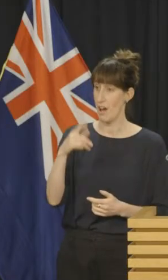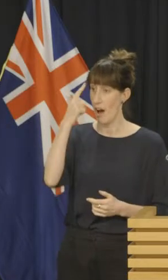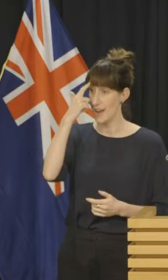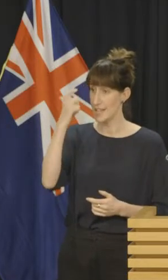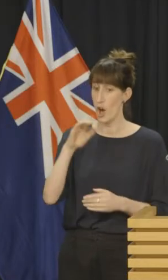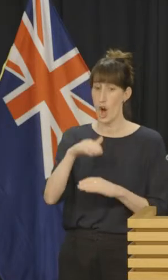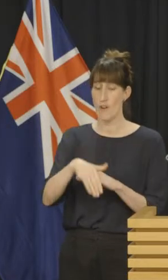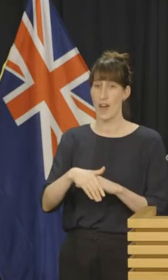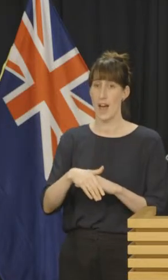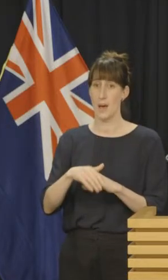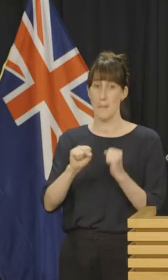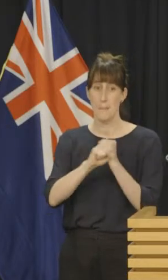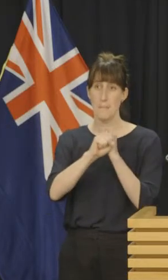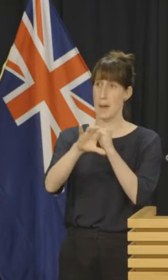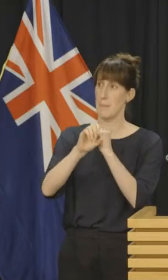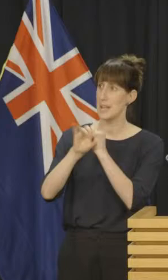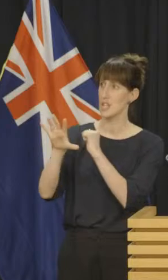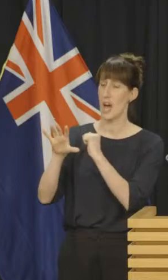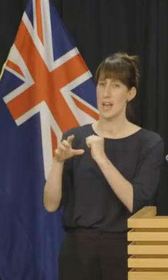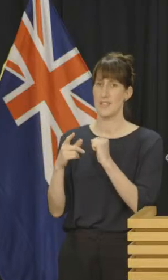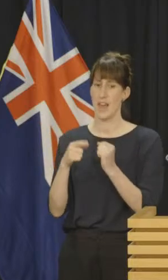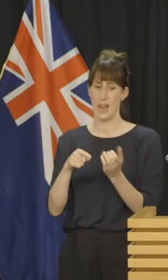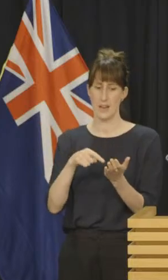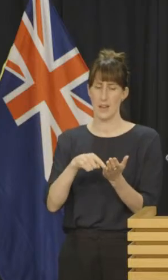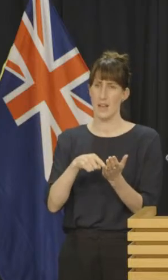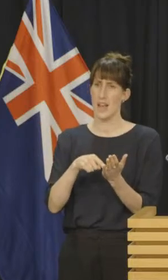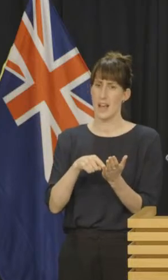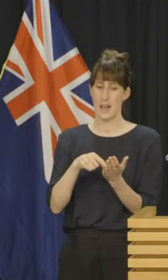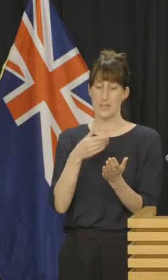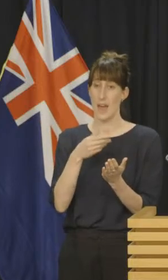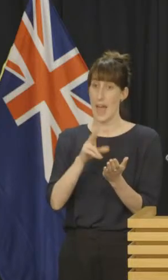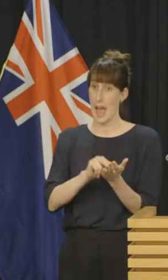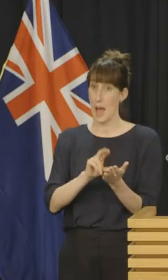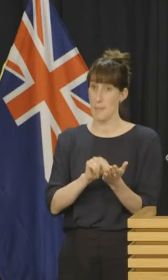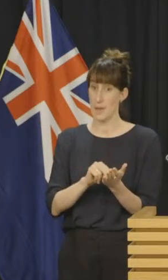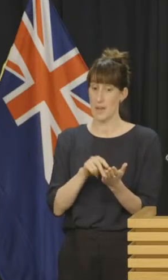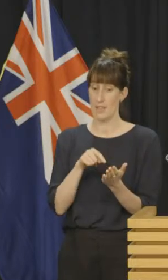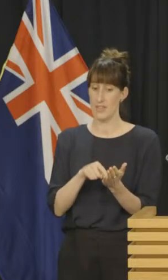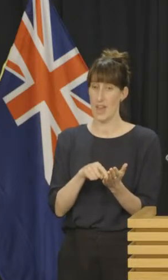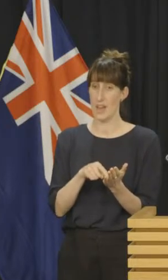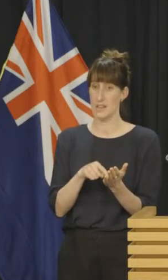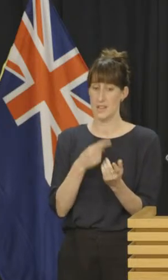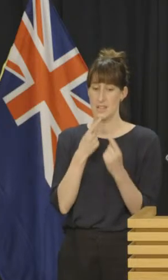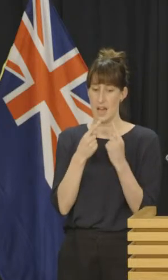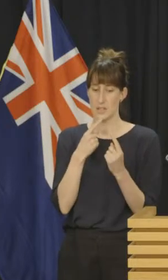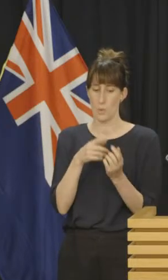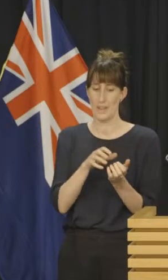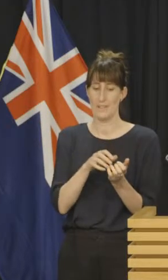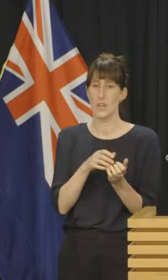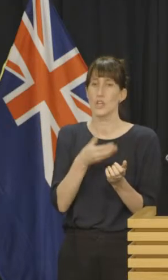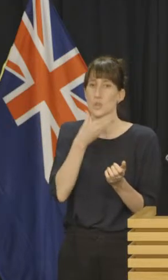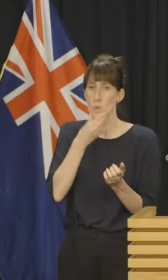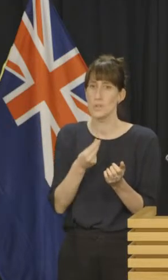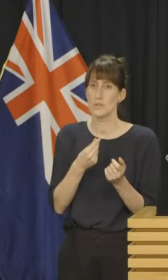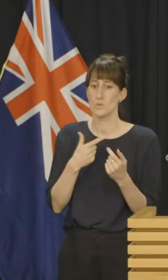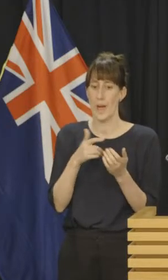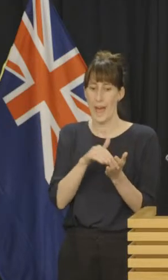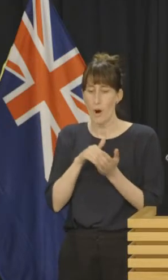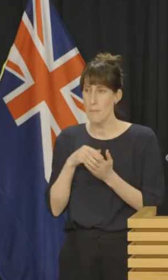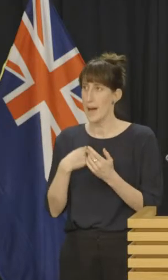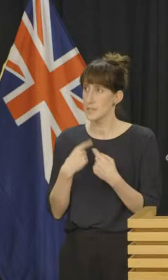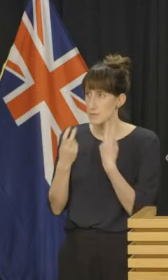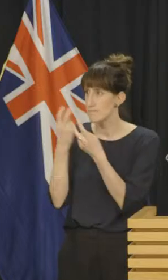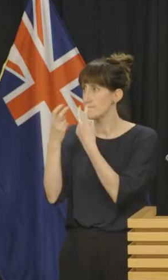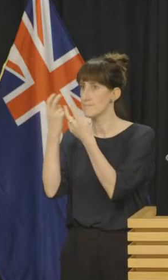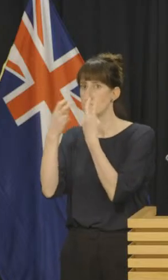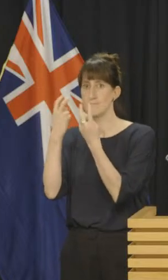actually publicising the fact that the data some people have been collecting has been used and was used as part of our contact tracing efforts, following